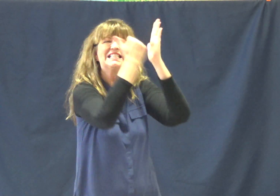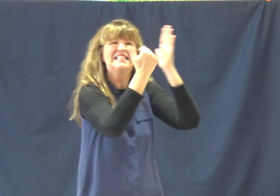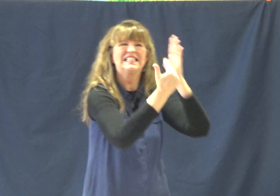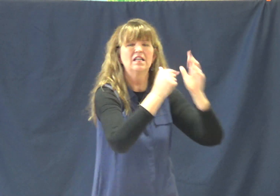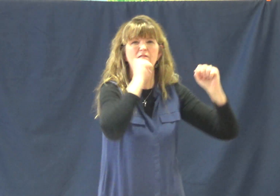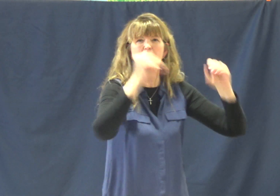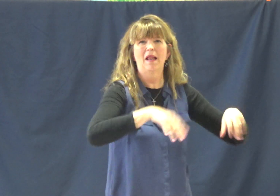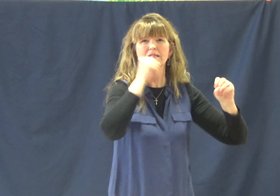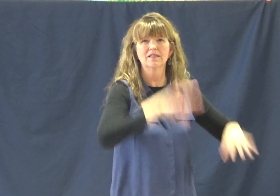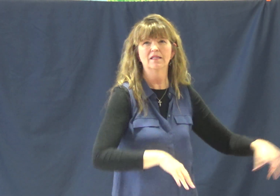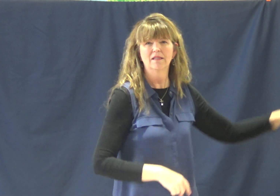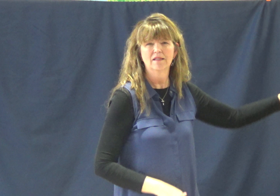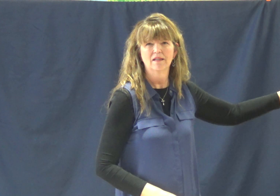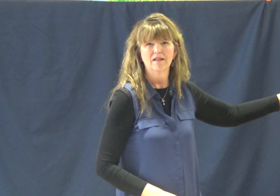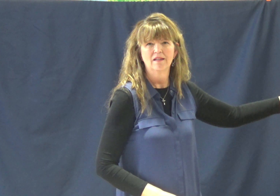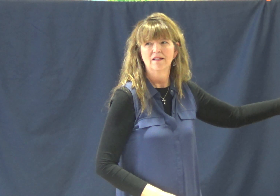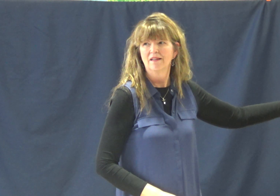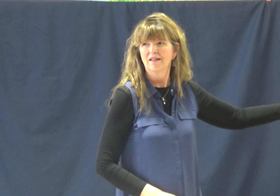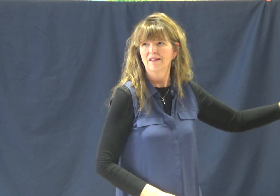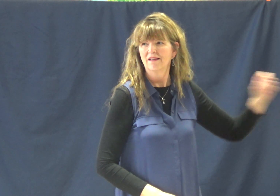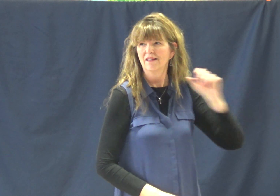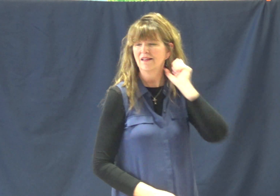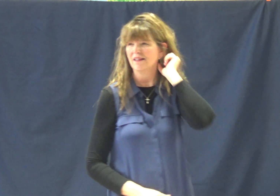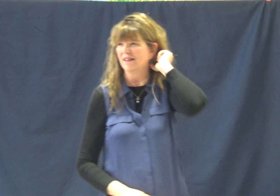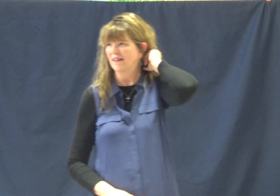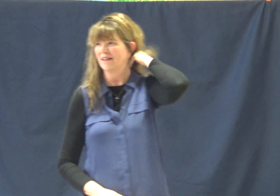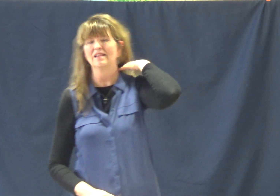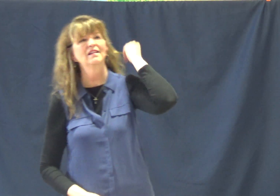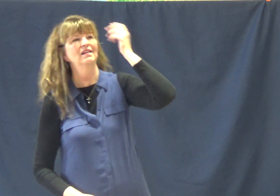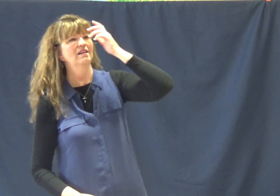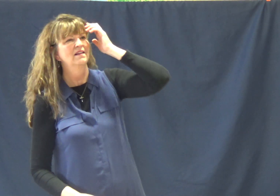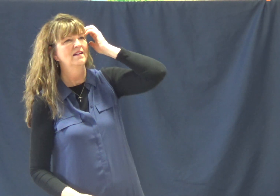he lists all the many blessings, these five blessings.